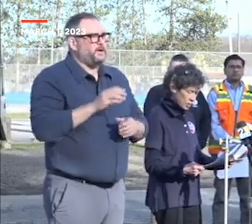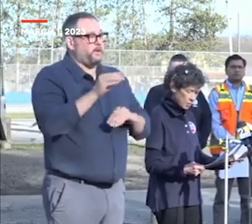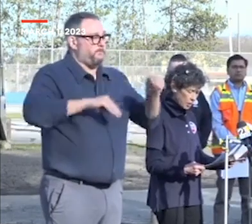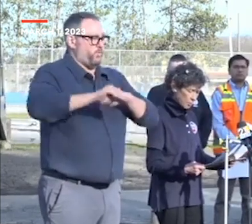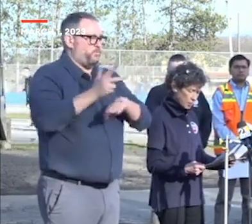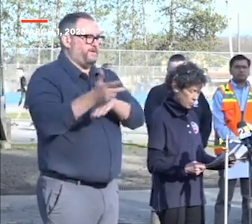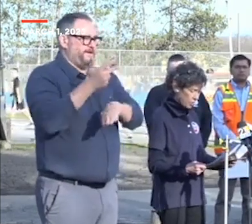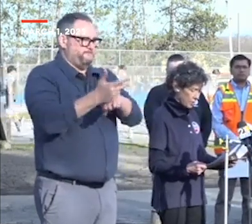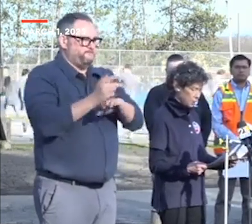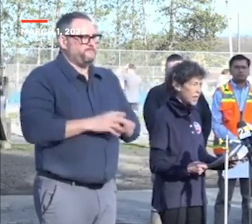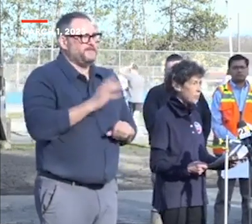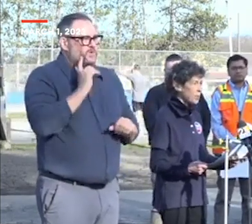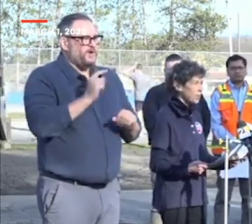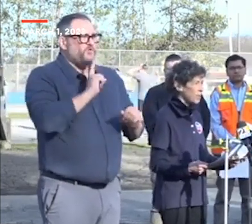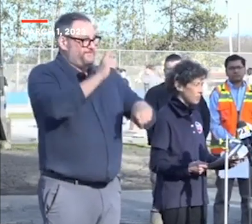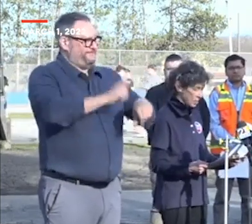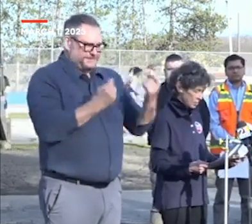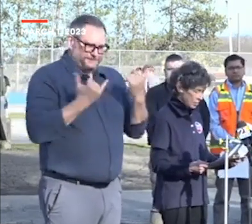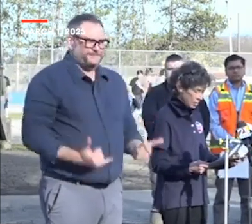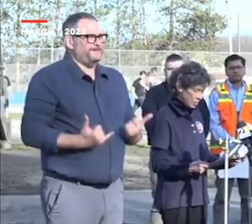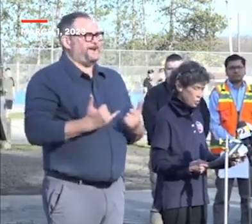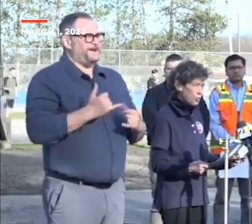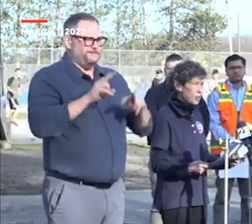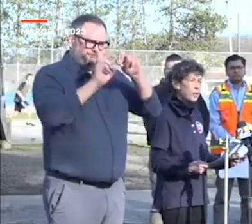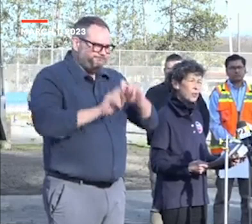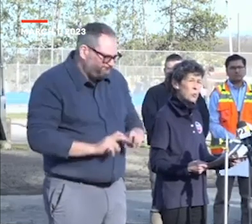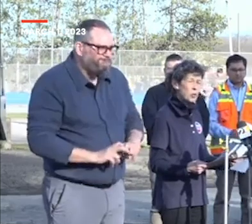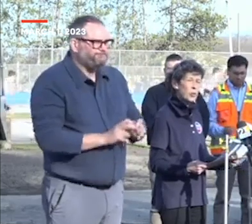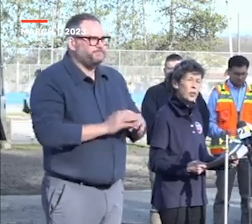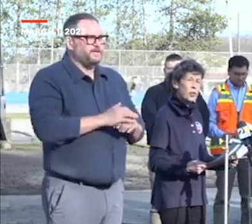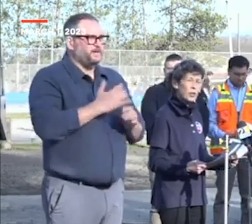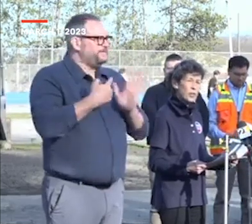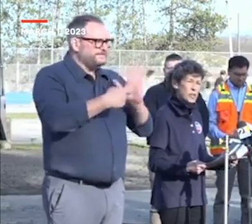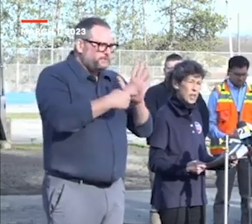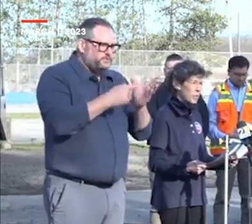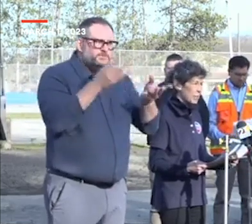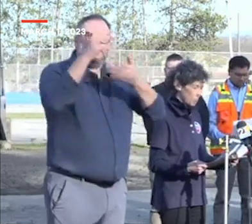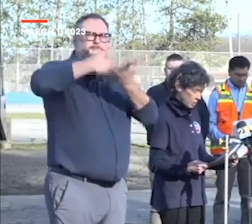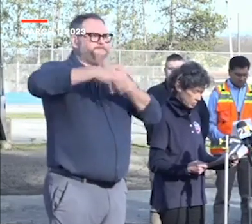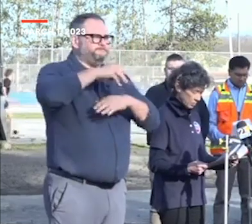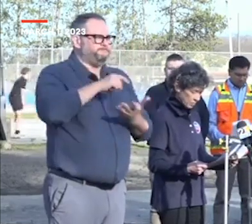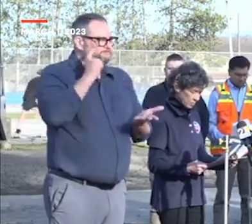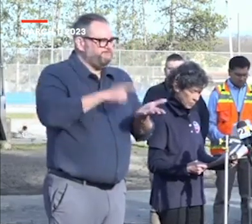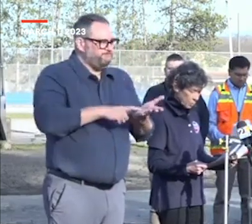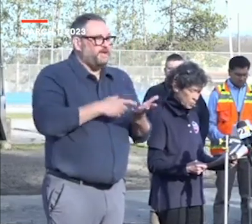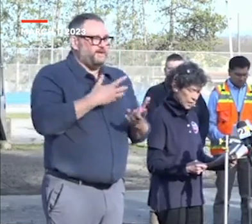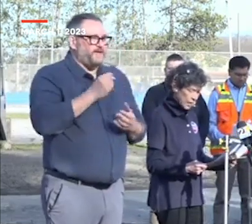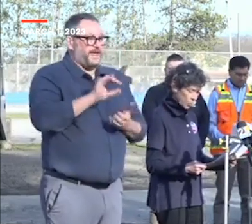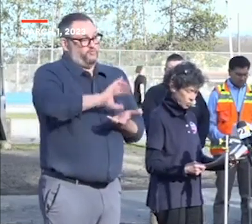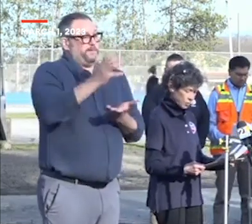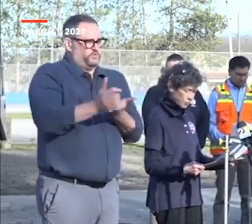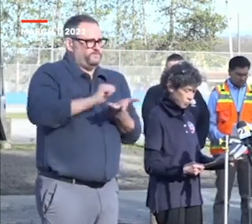real-time air monitoring and sampling analyses during the removal of contaminated waste.